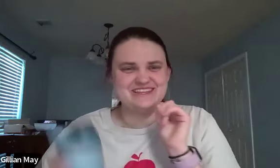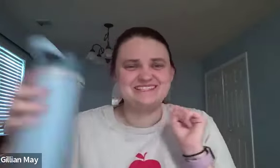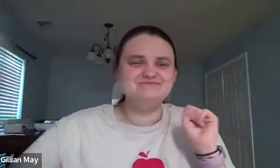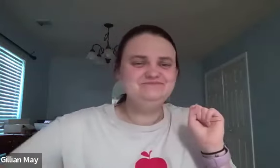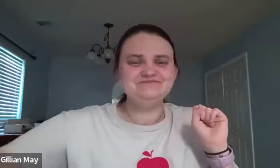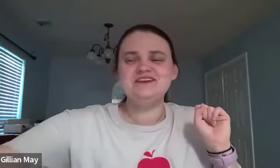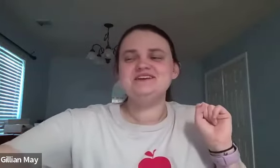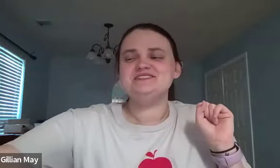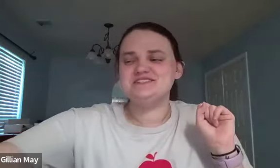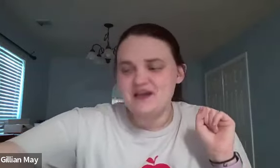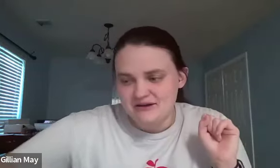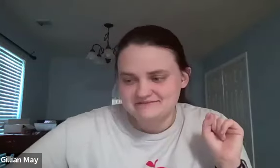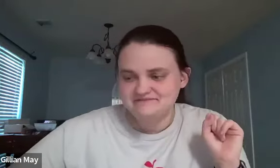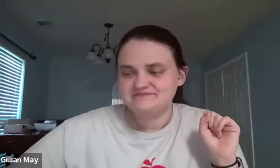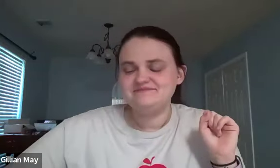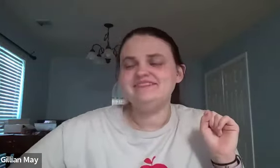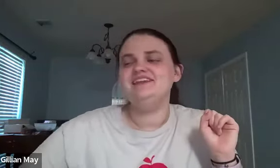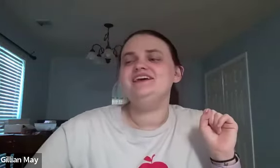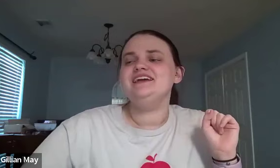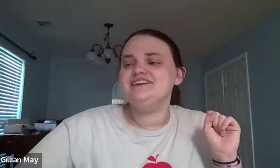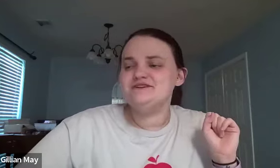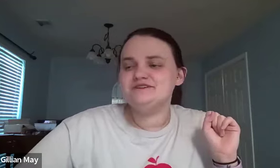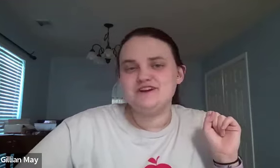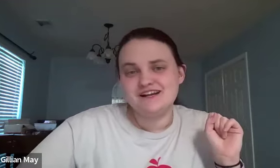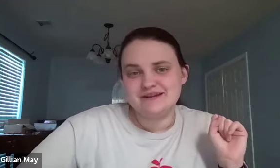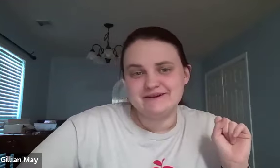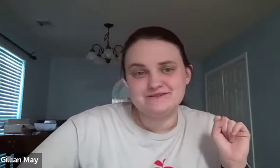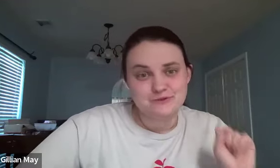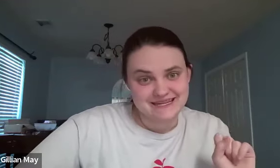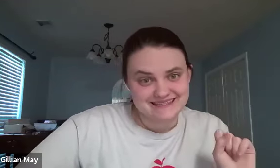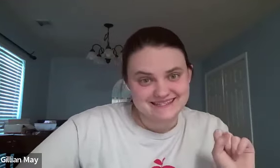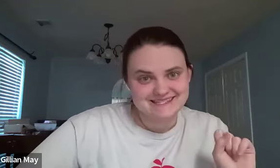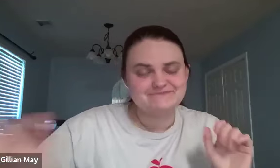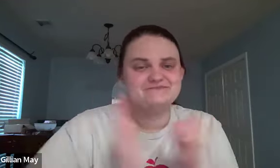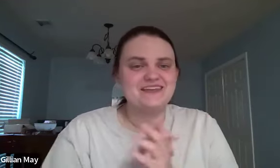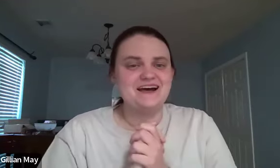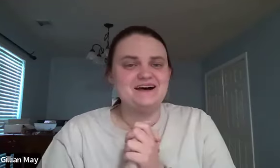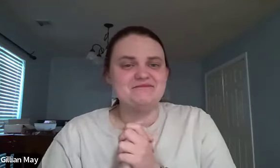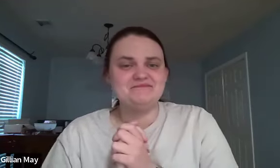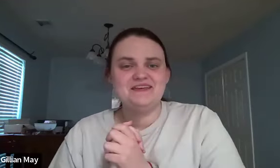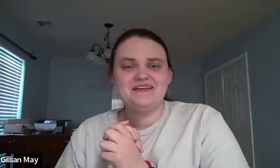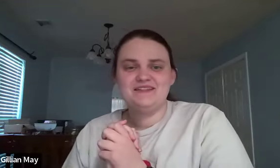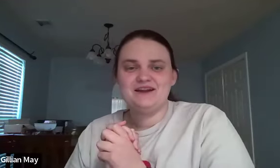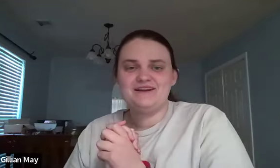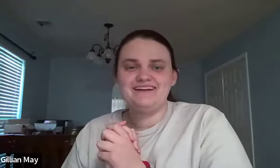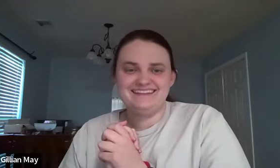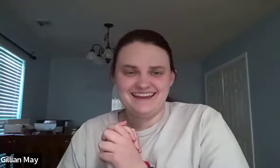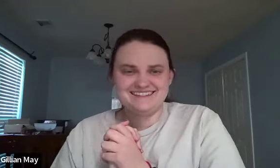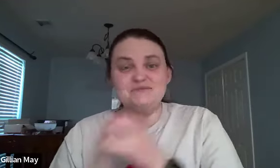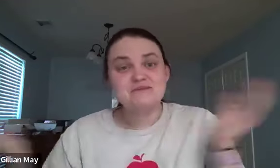this. So, if you were talking about twins, that are, yeah, so my brother